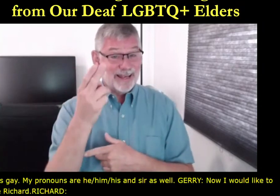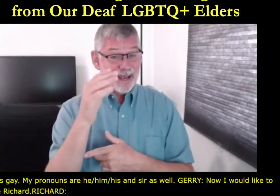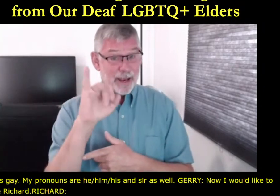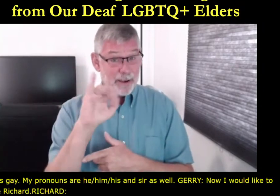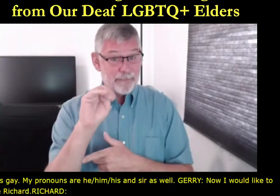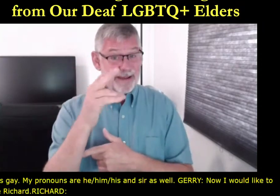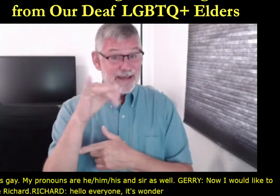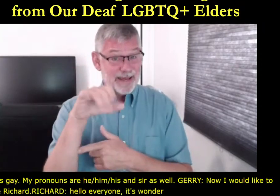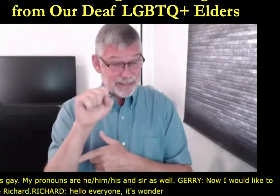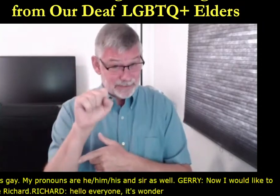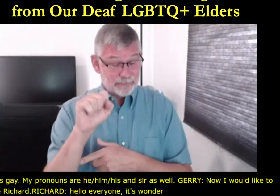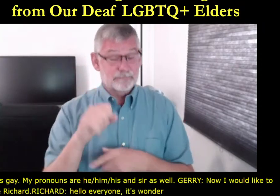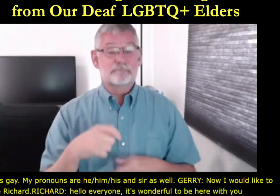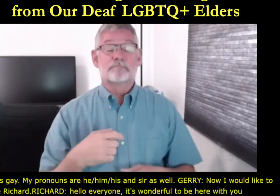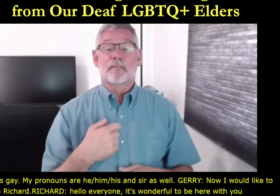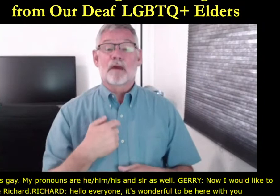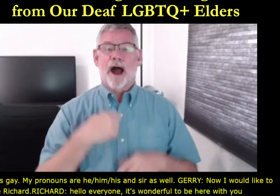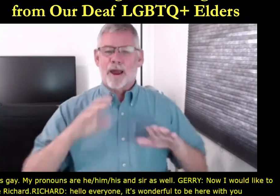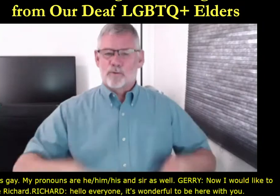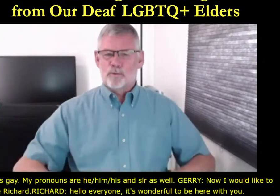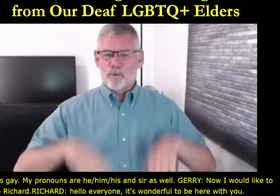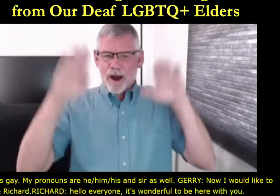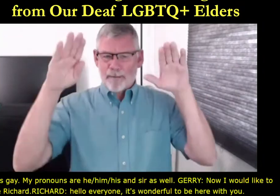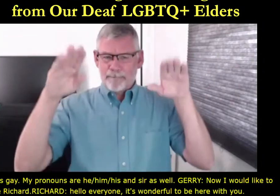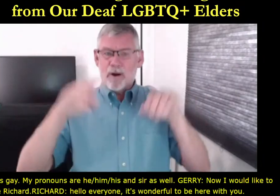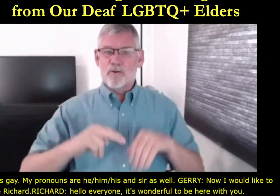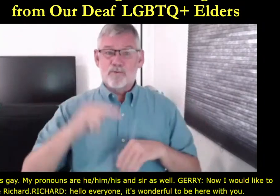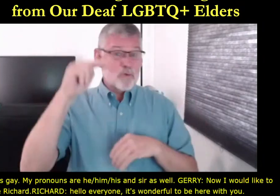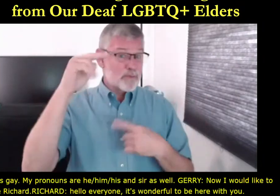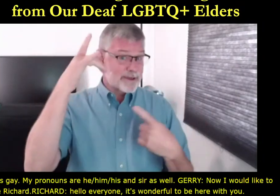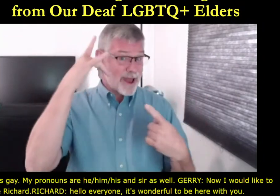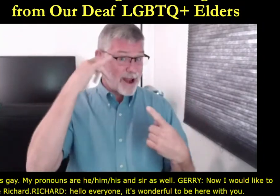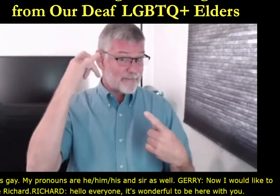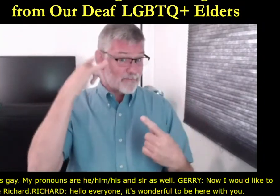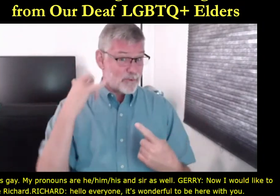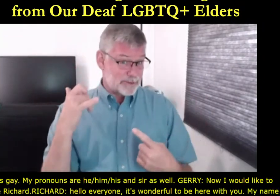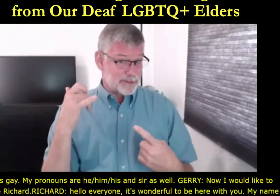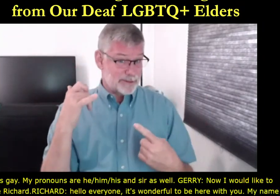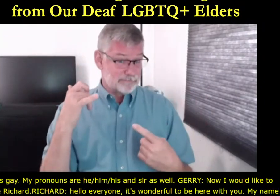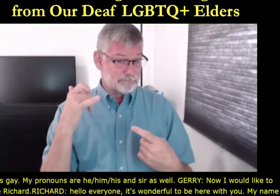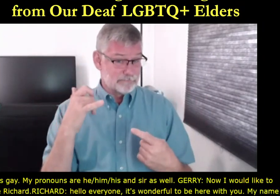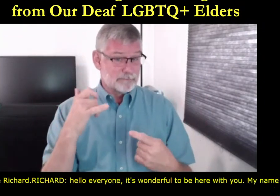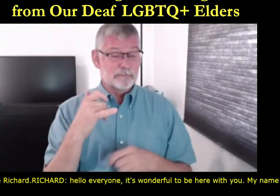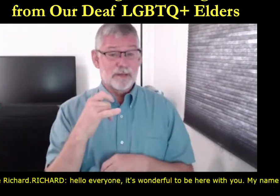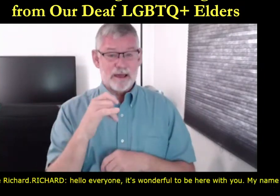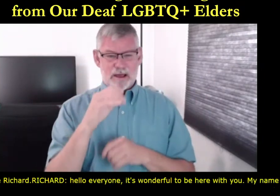are he him his i grew up in northern california